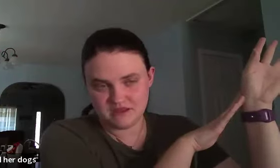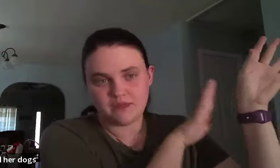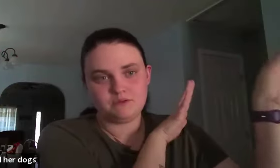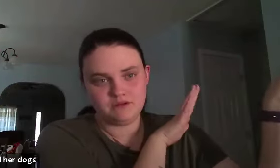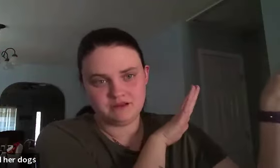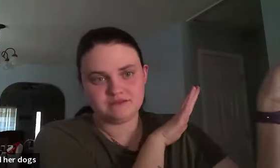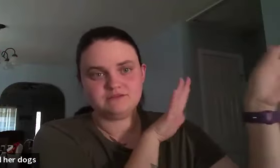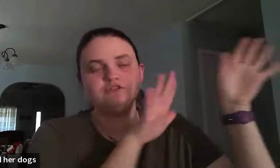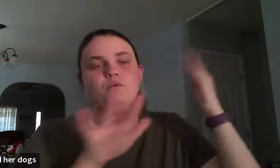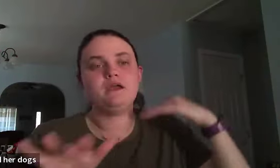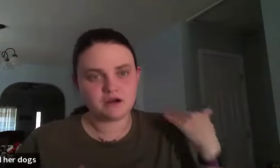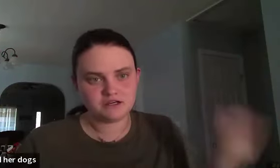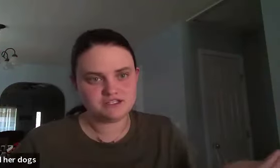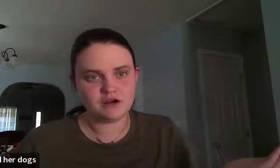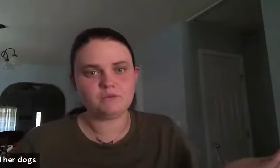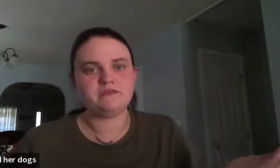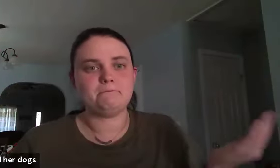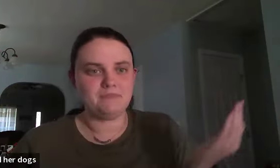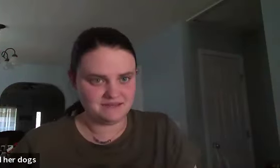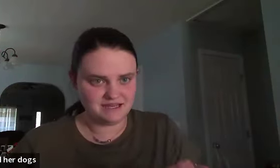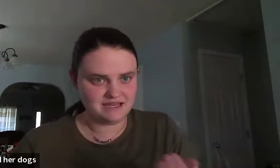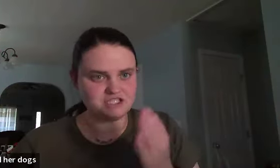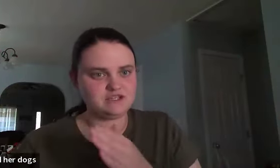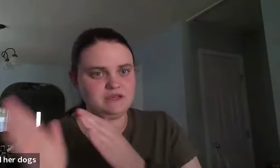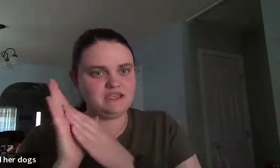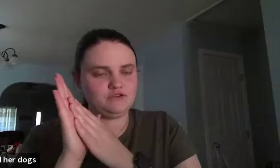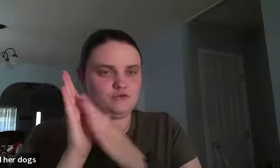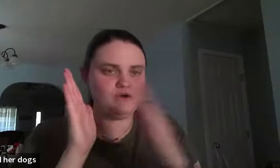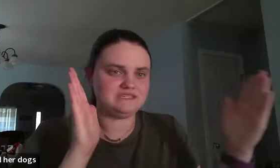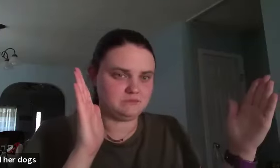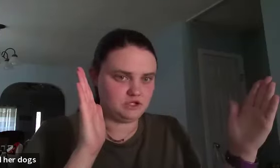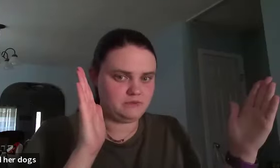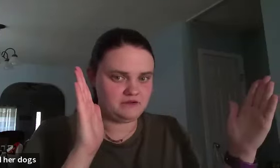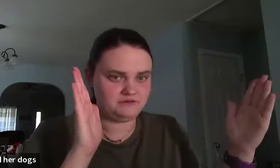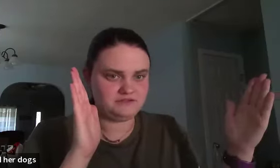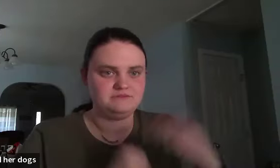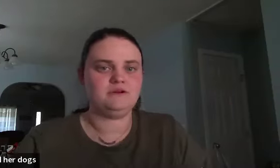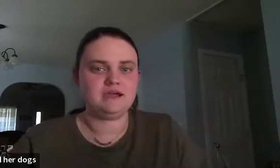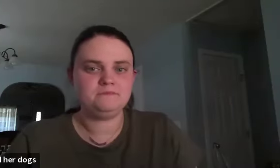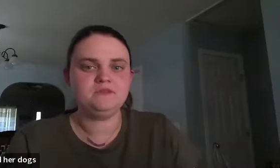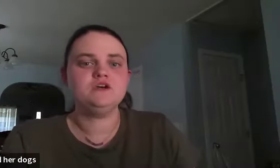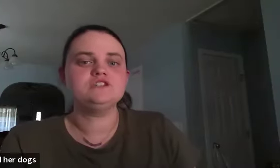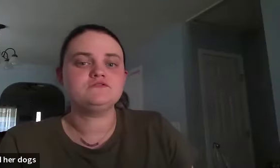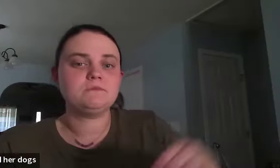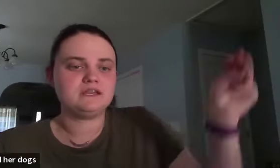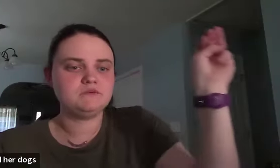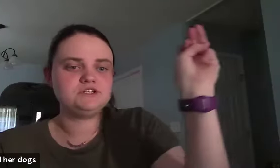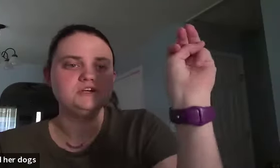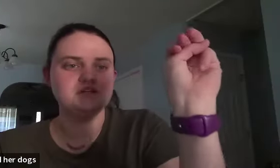thing that we will look at. So we are going to start with Monday just so we can go through all the similar patterns. All right. So for Monday, what you're going to do